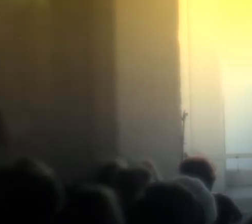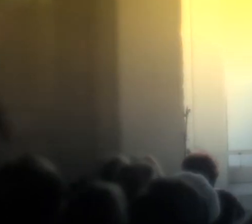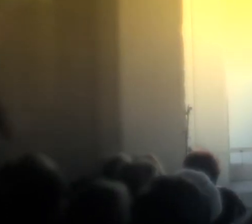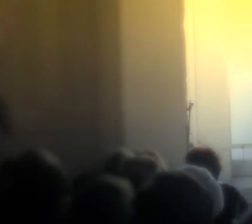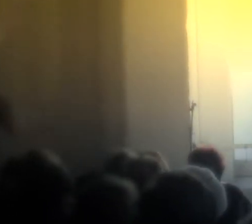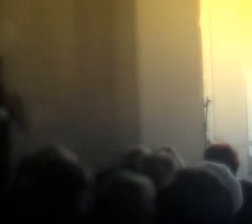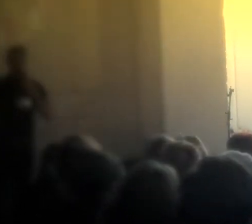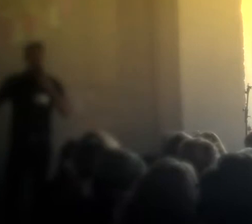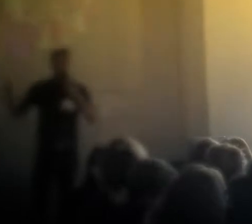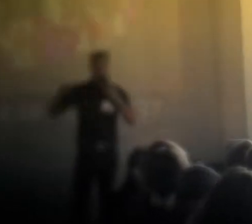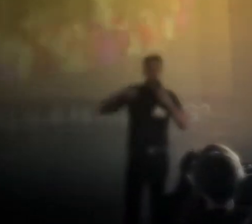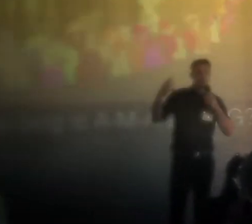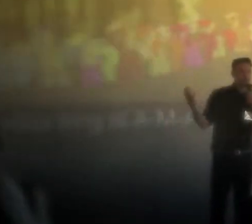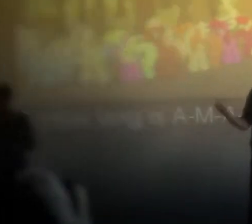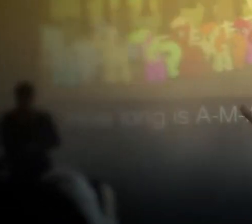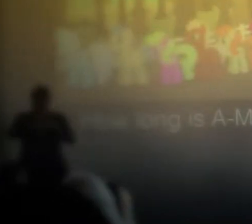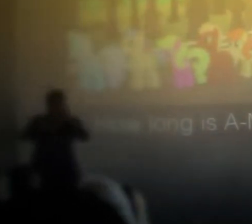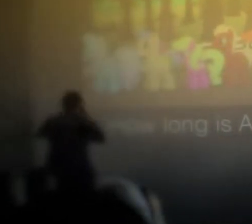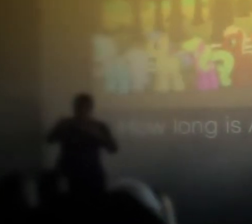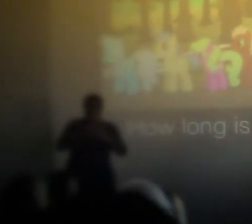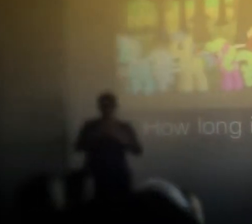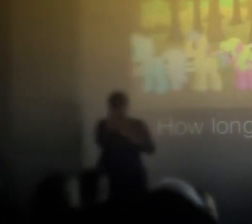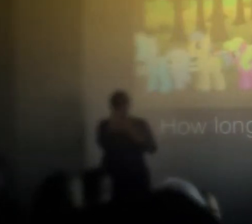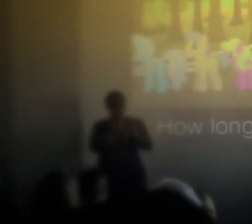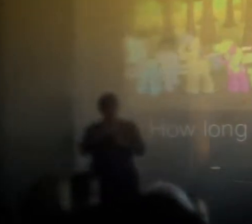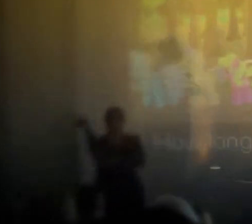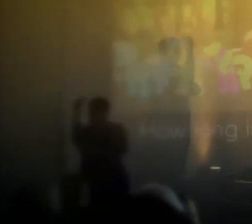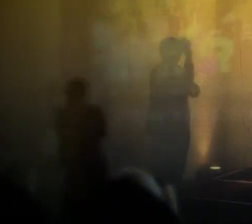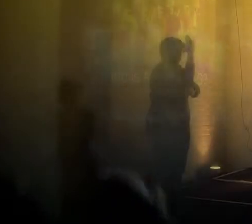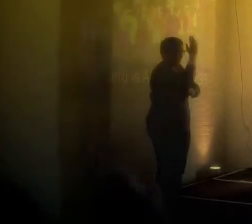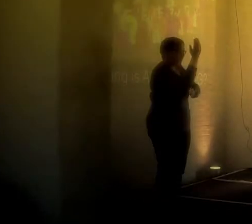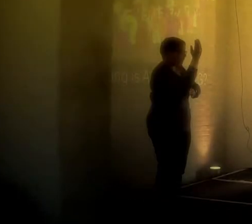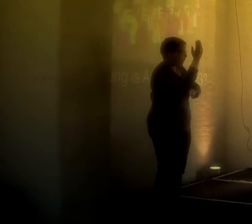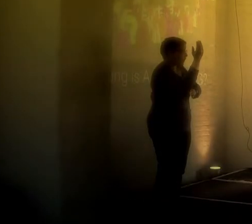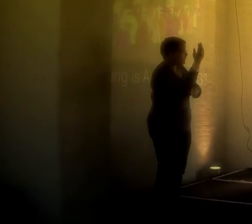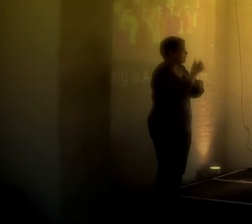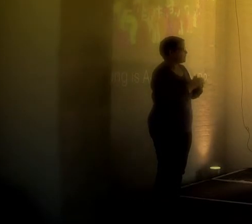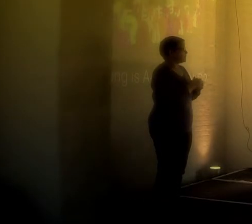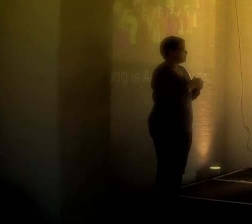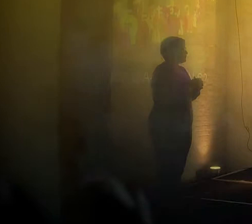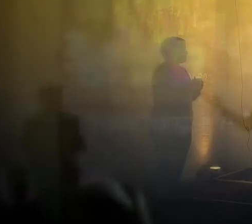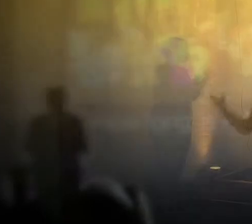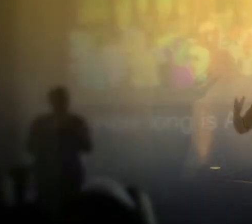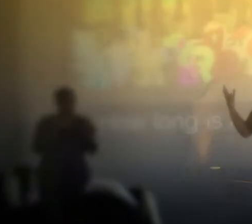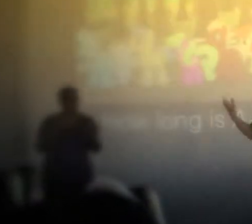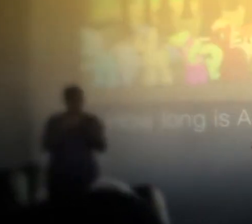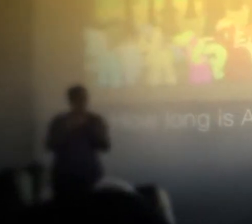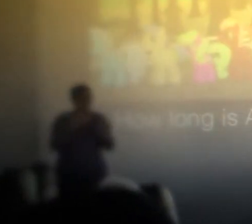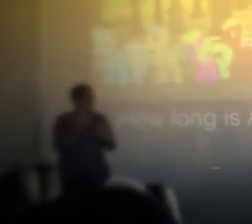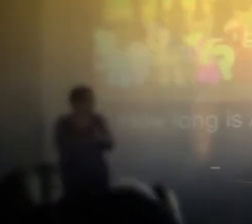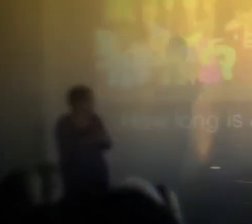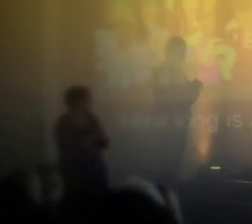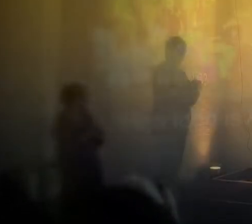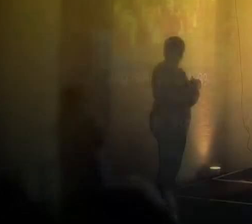stand in front of in an institution for 20 minutes, whatever the respectable amount of time is you're meant to give aside to a Rothko or